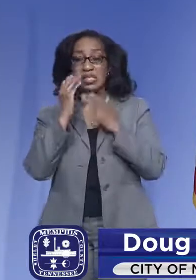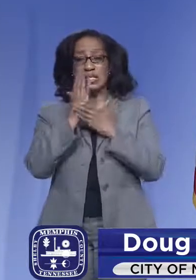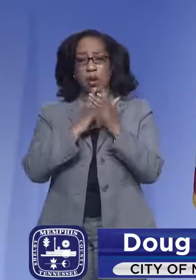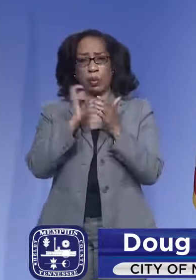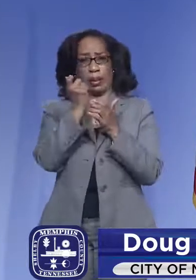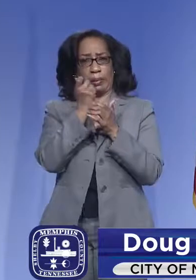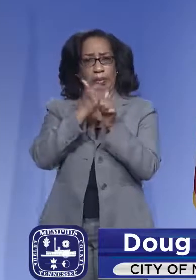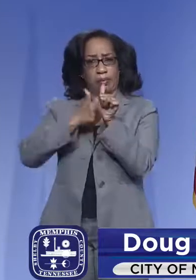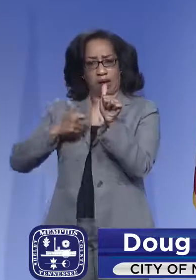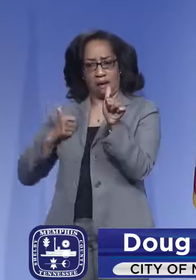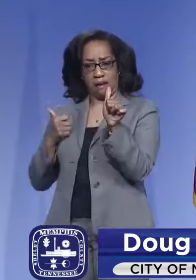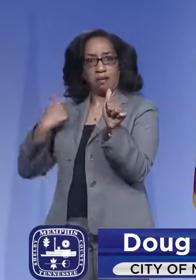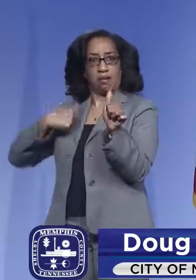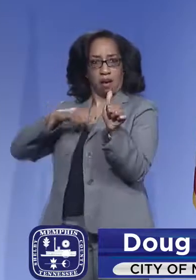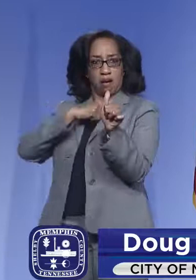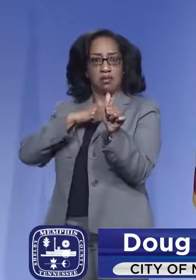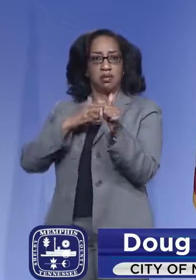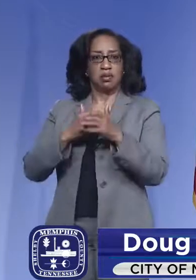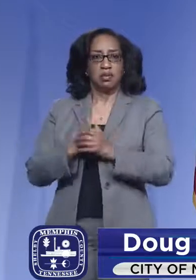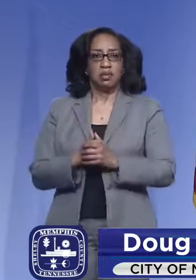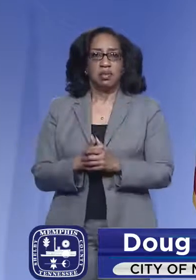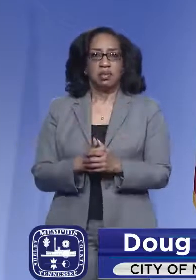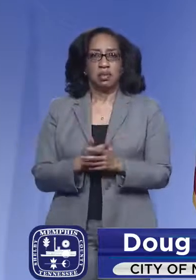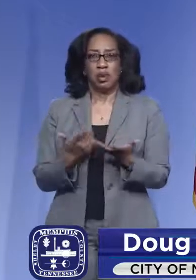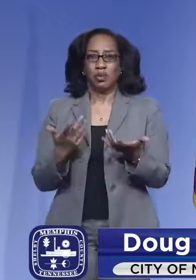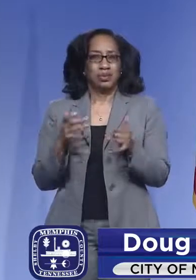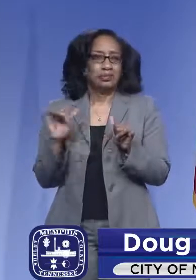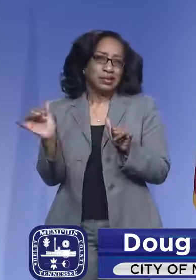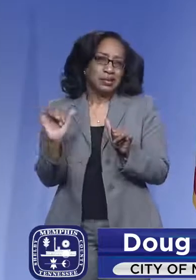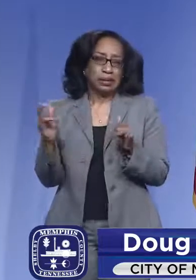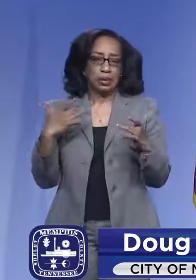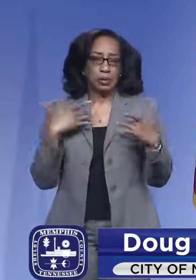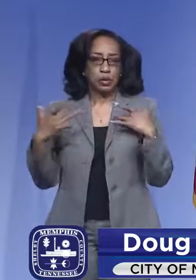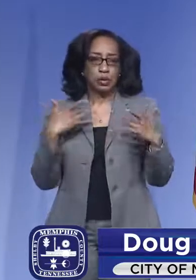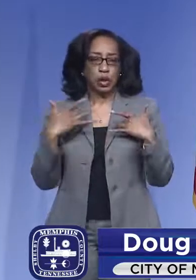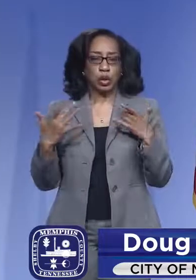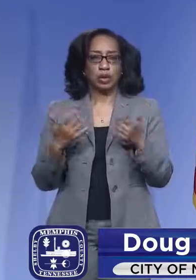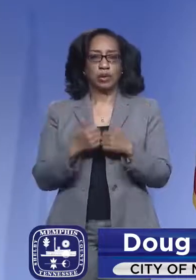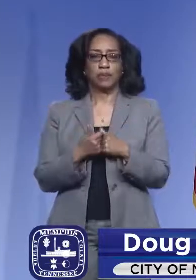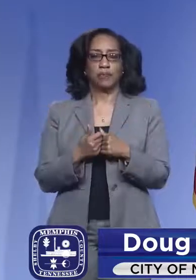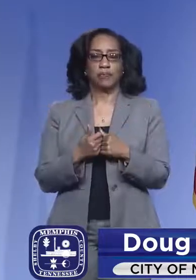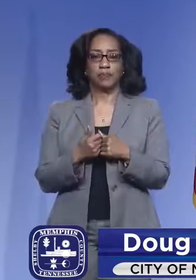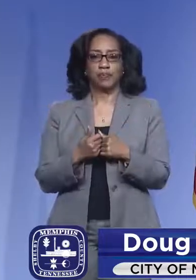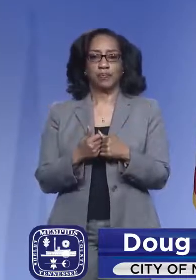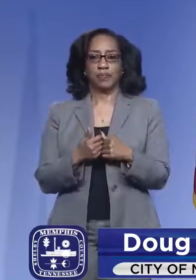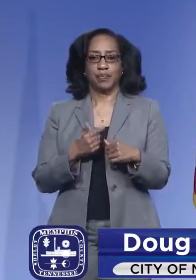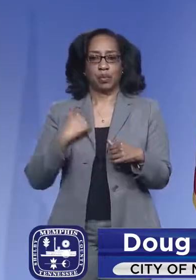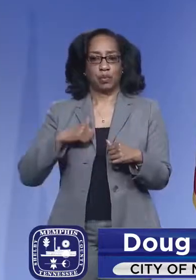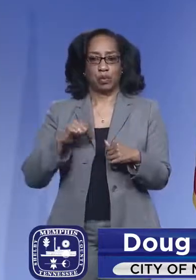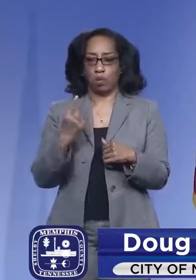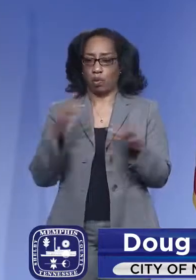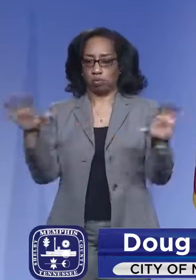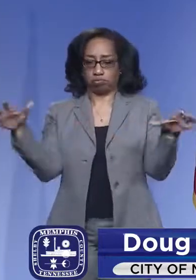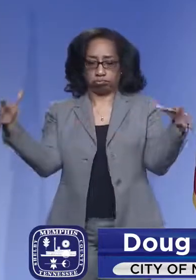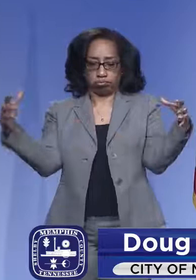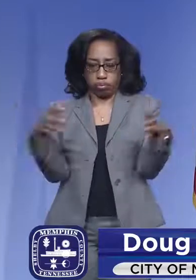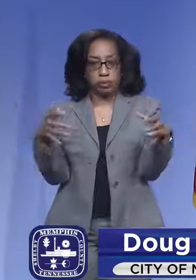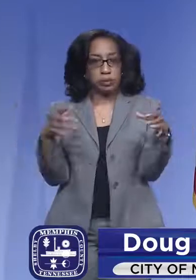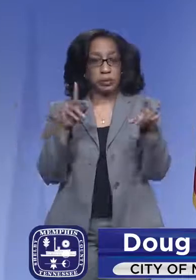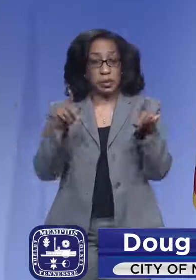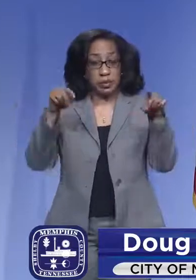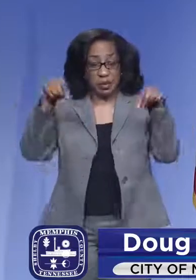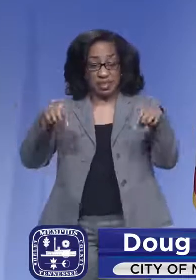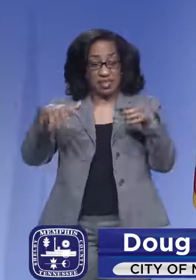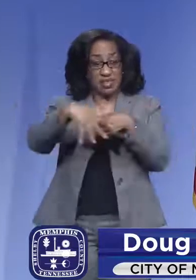behind where we were. So it's the same concern. We are one pool of people in this metropolitan